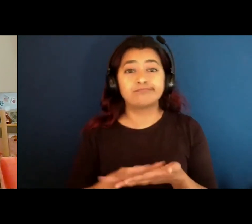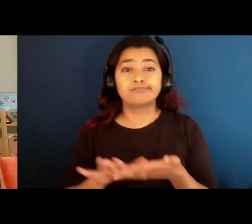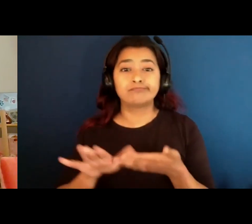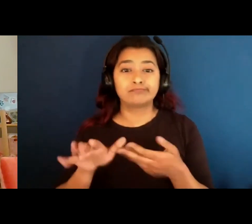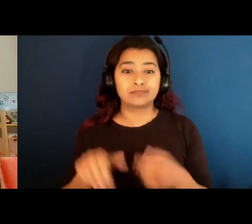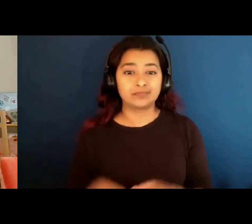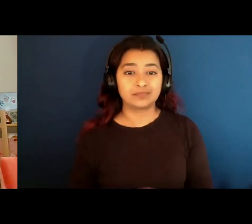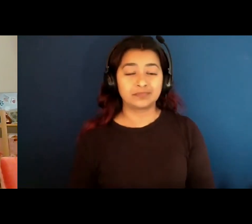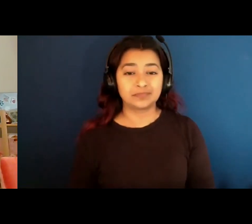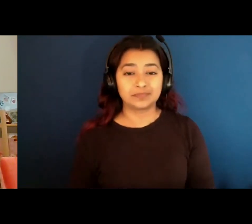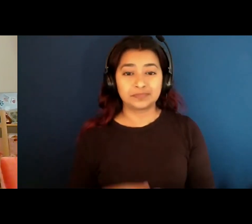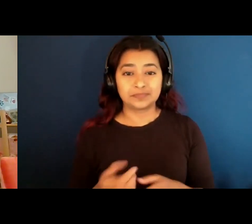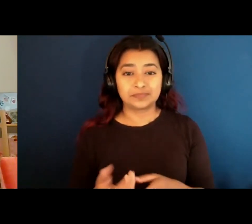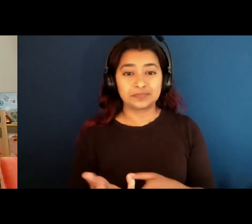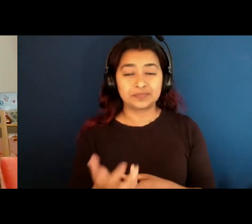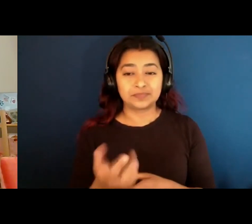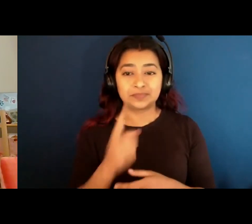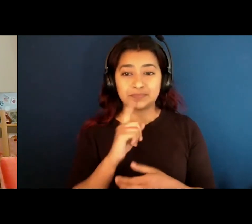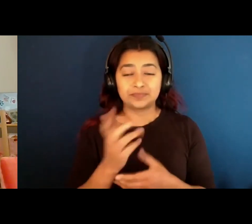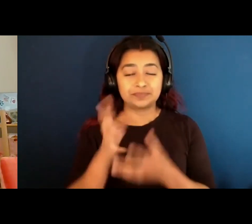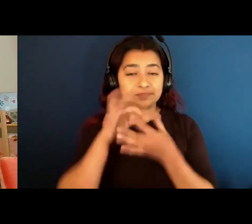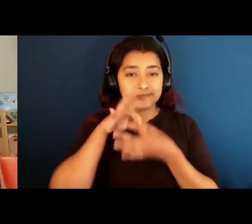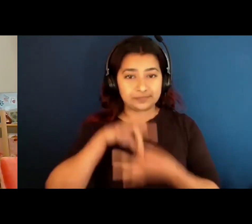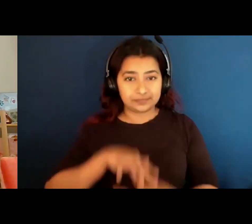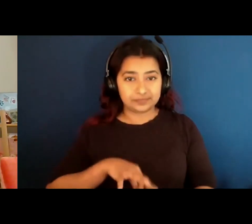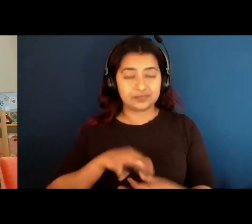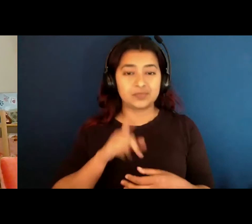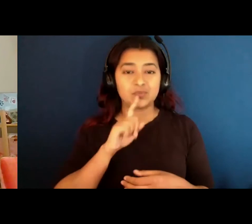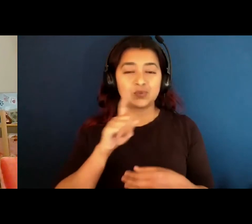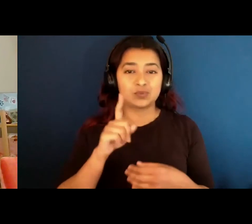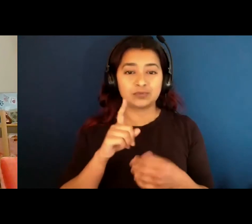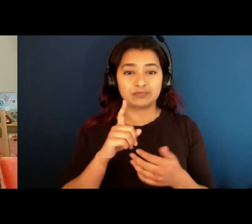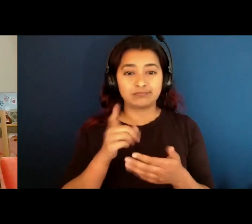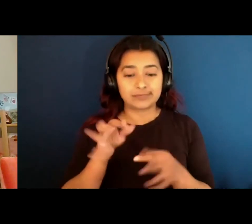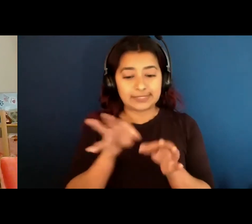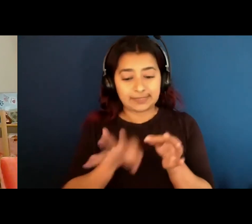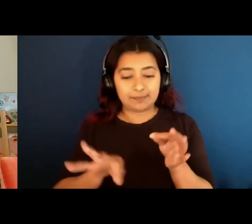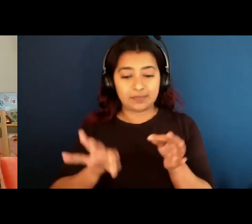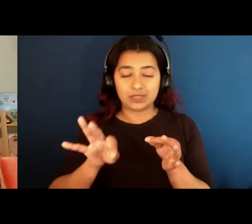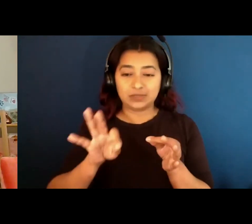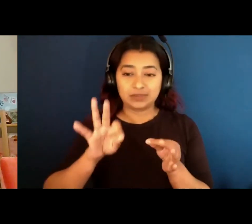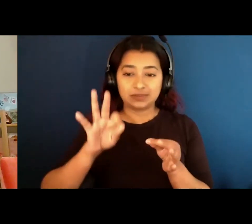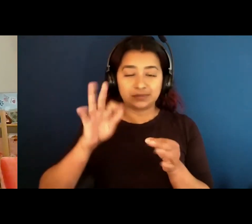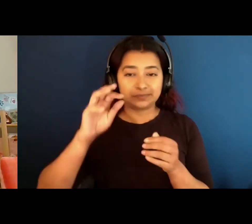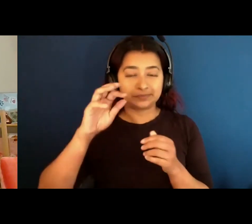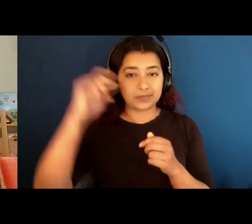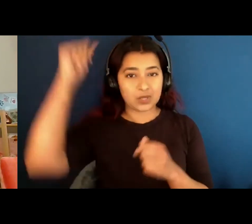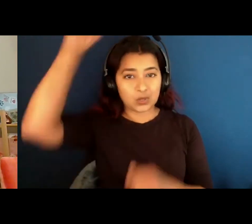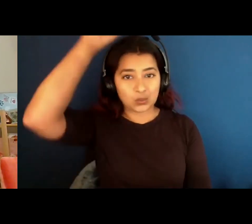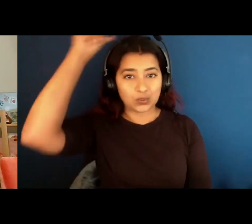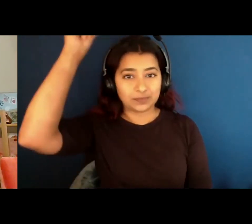into myself, a gracious and simple anointment.